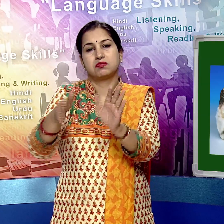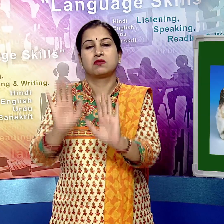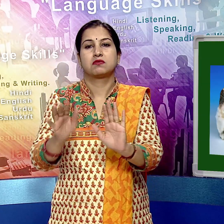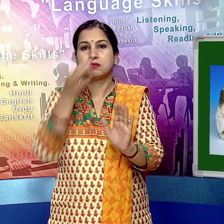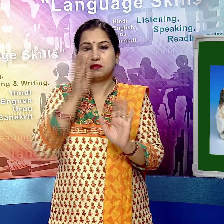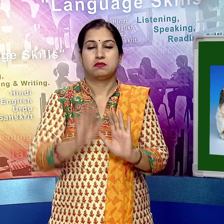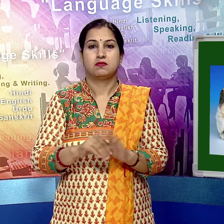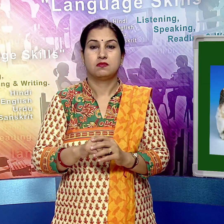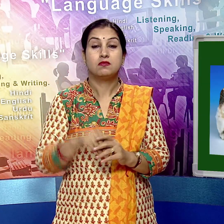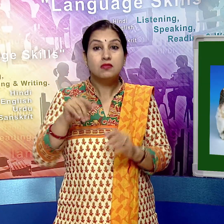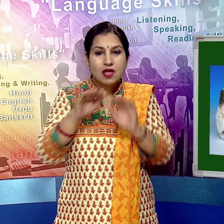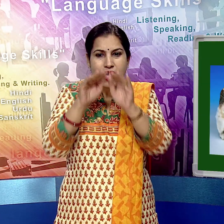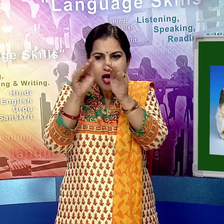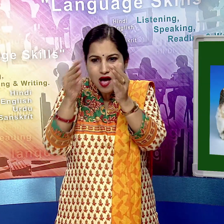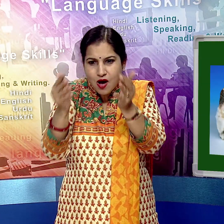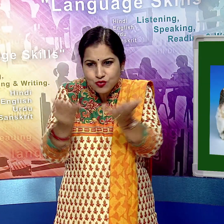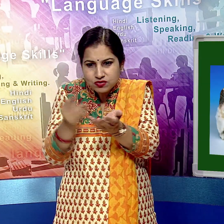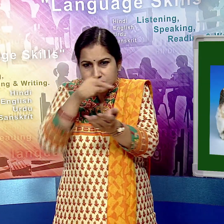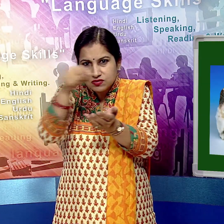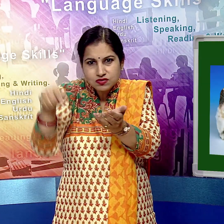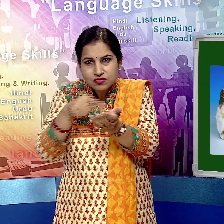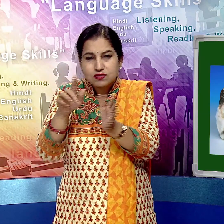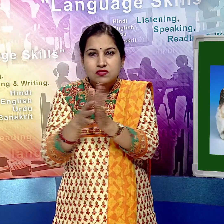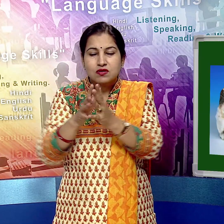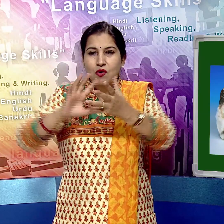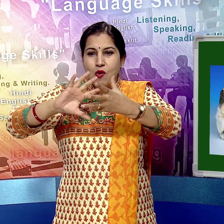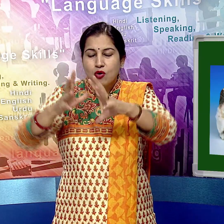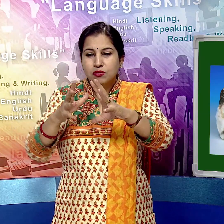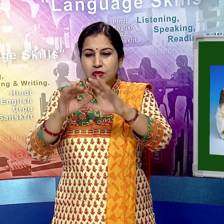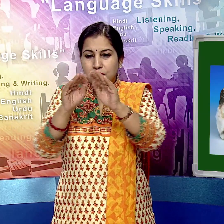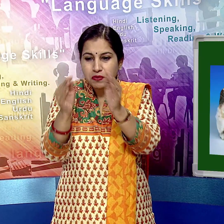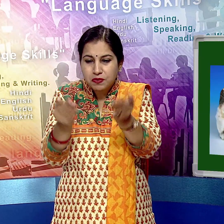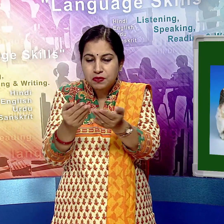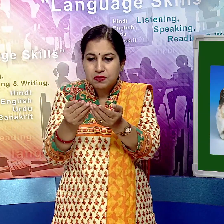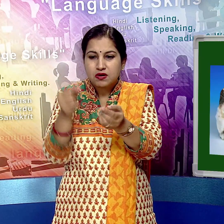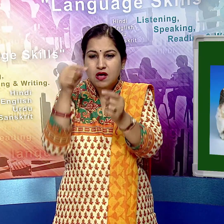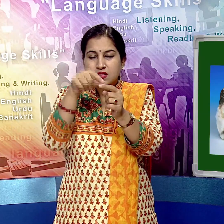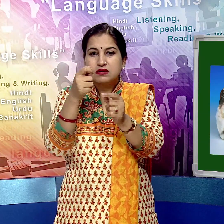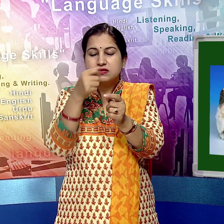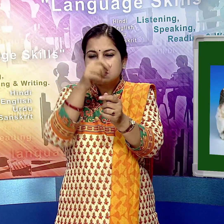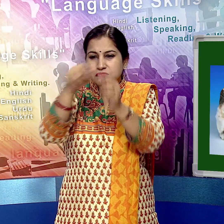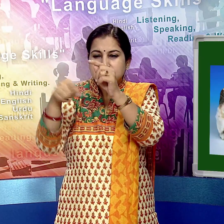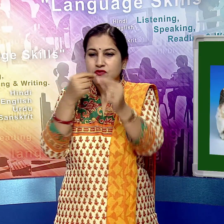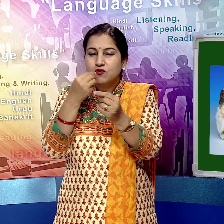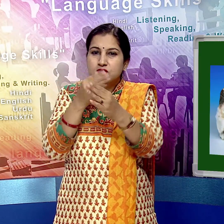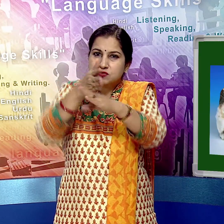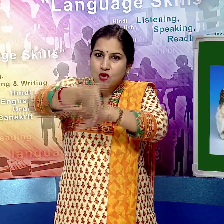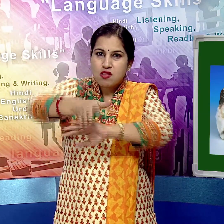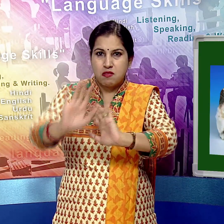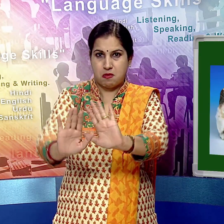They settle on the outer layer of food and produce certain chemicals, leading to spoilage of